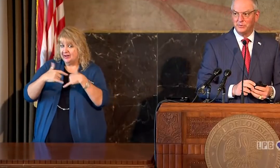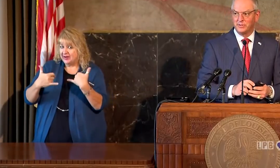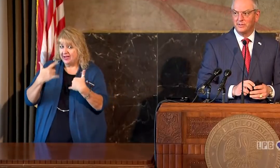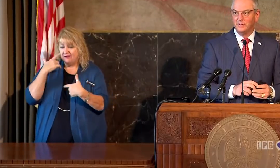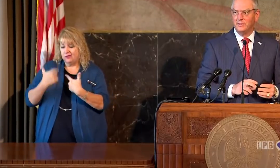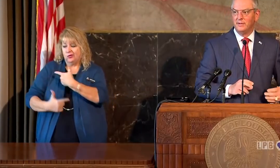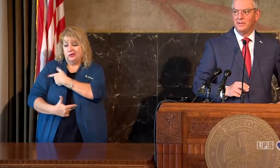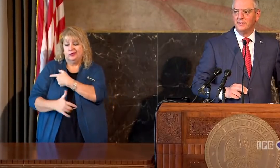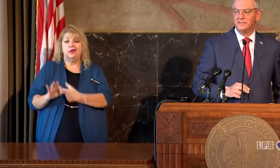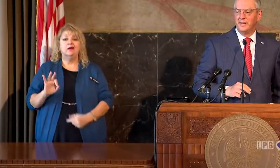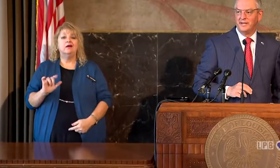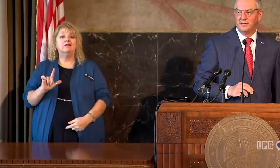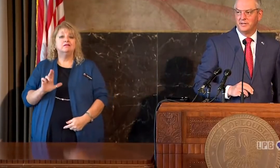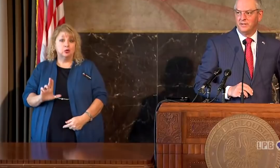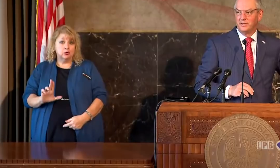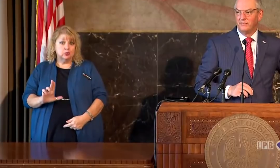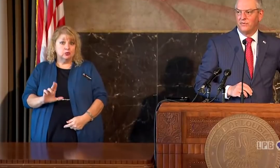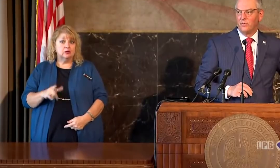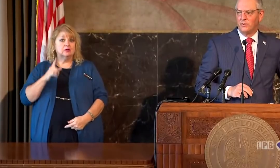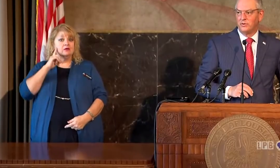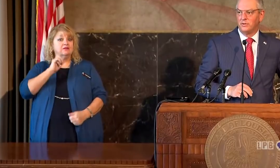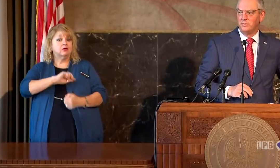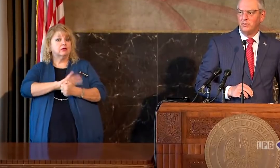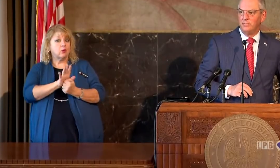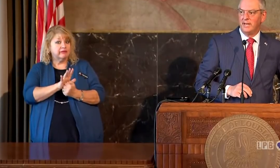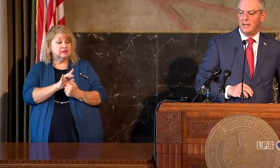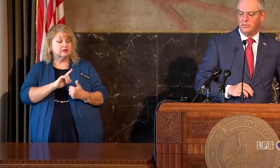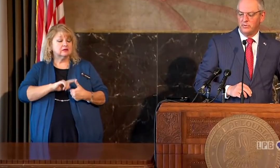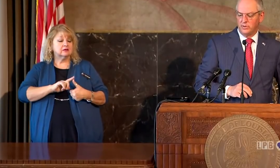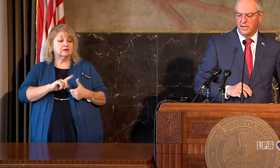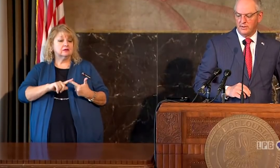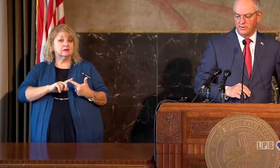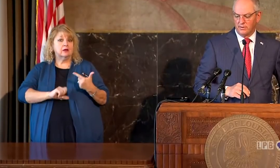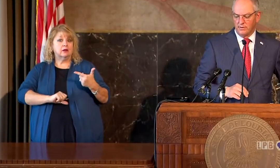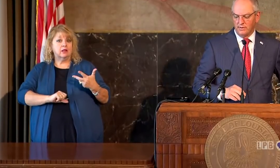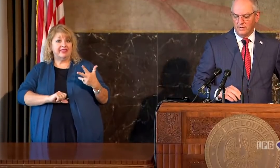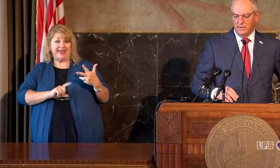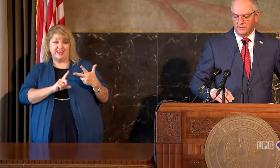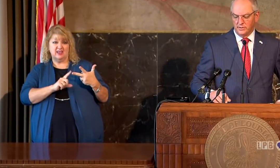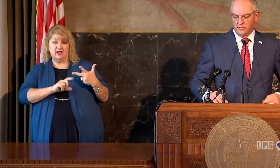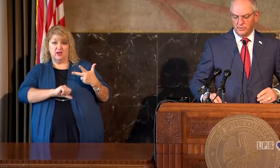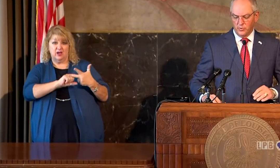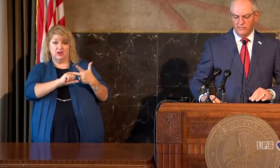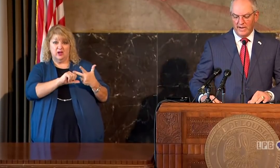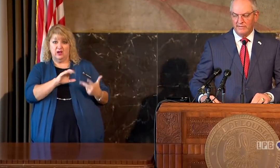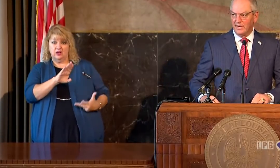vaccine or your booster, in addition to looking forward to being able to get your children between 5 and